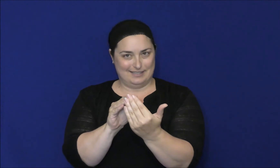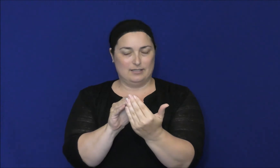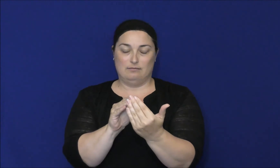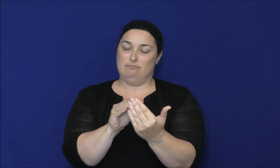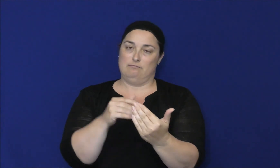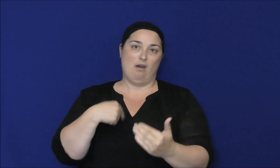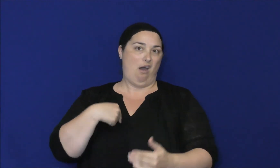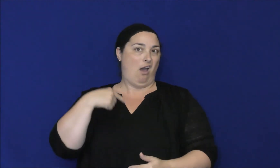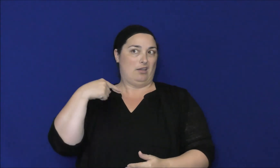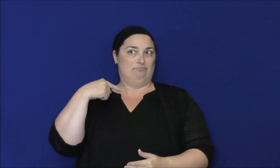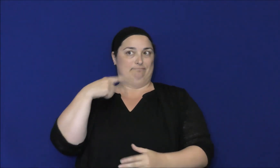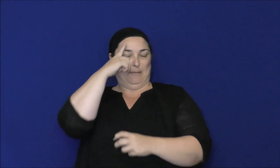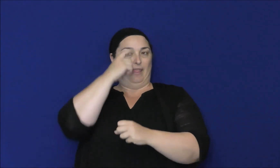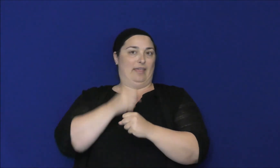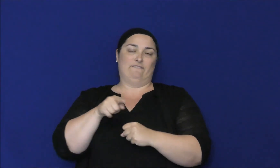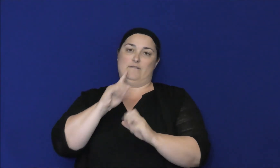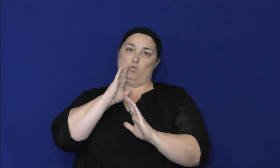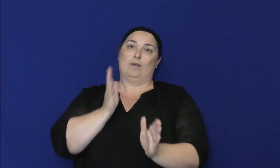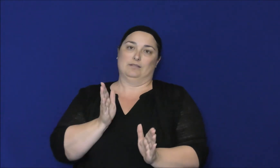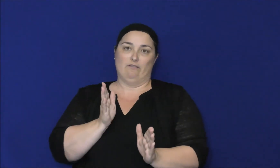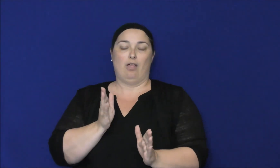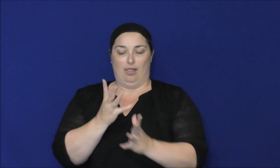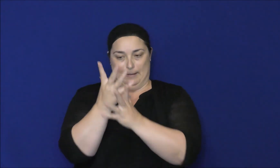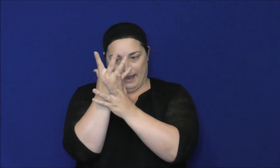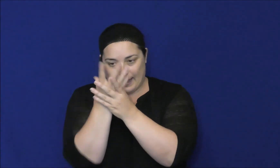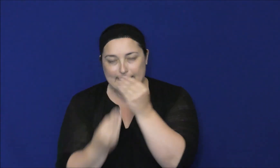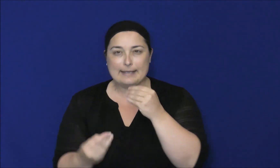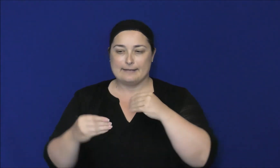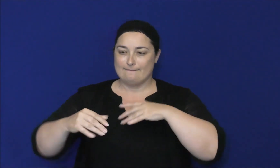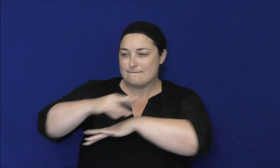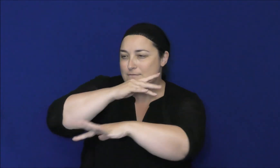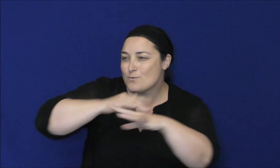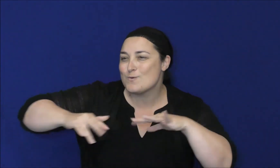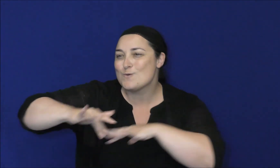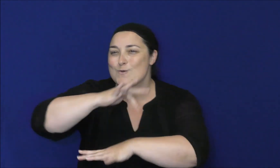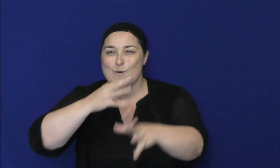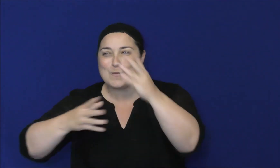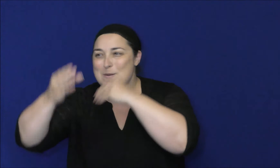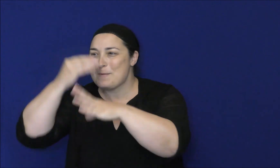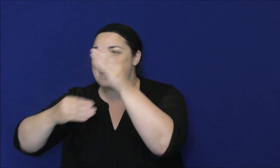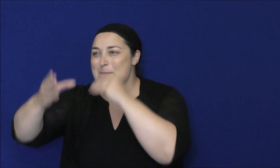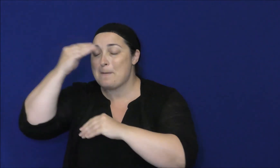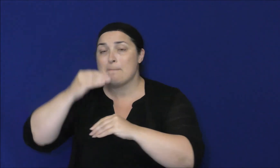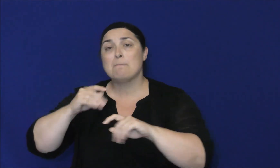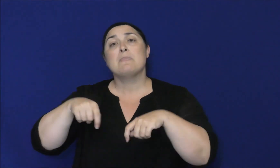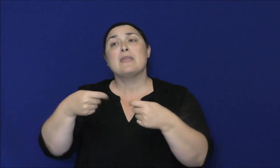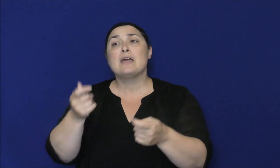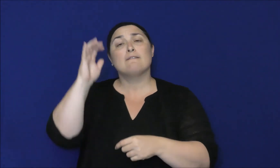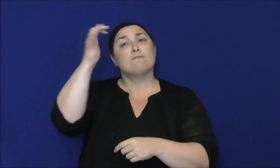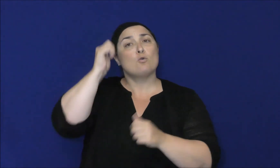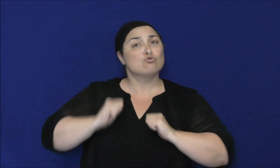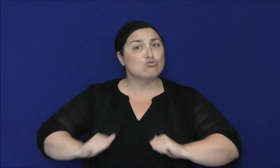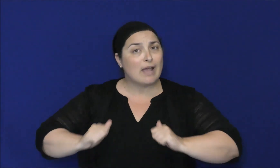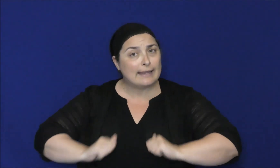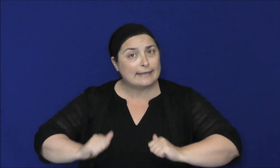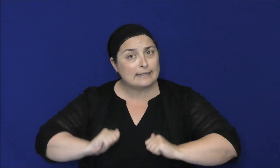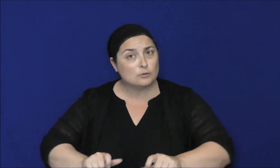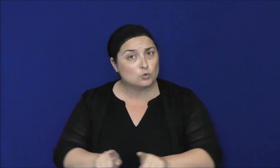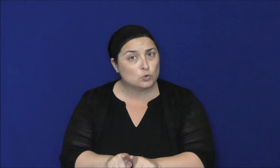way to learn a language, being immersed in it, and then might do some formal training of the language and then go through